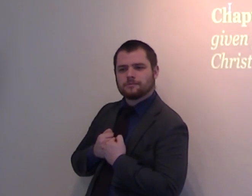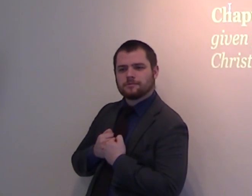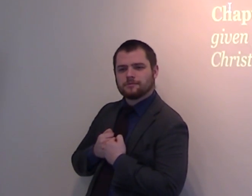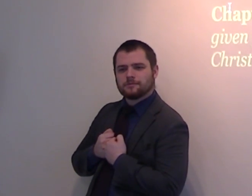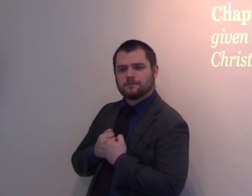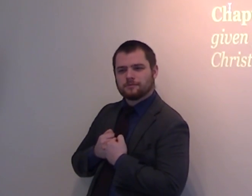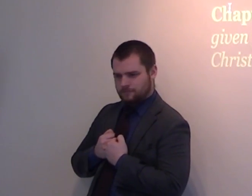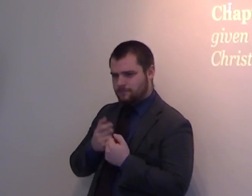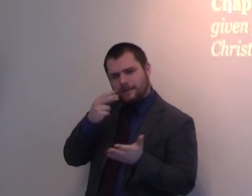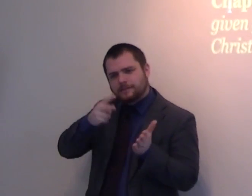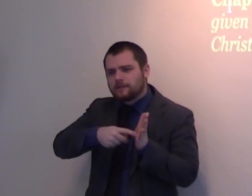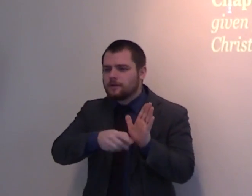Chapter 1, verse